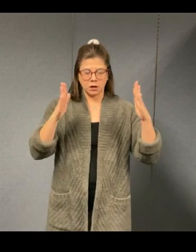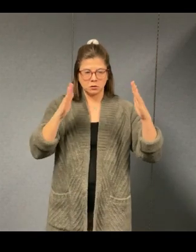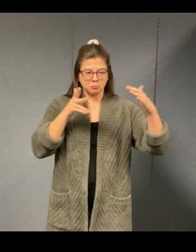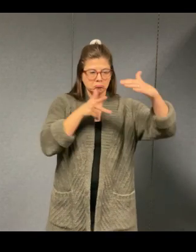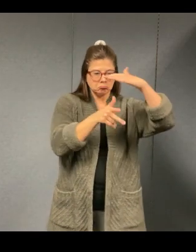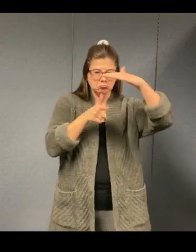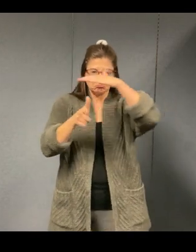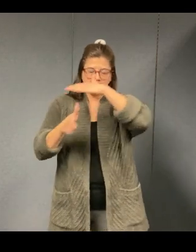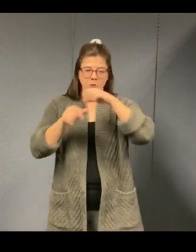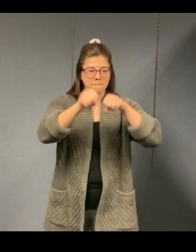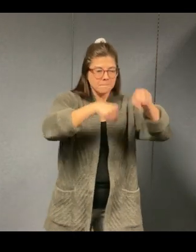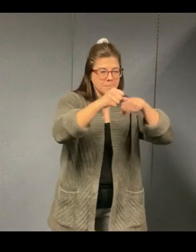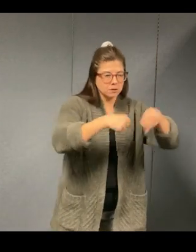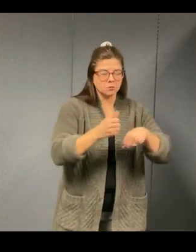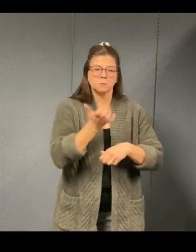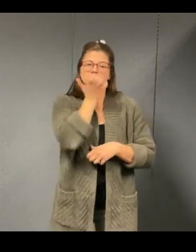lawnmower, and boxes.